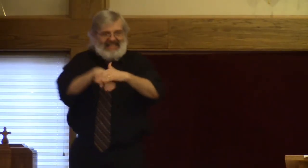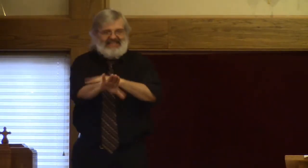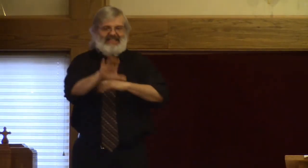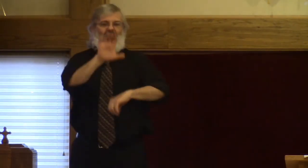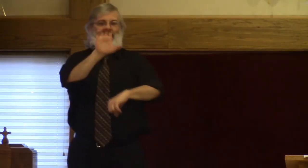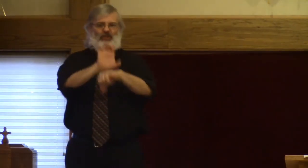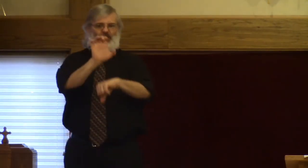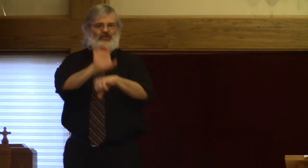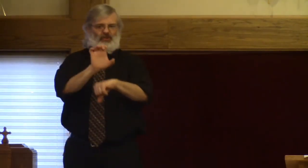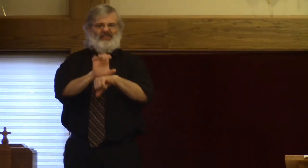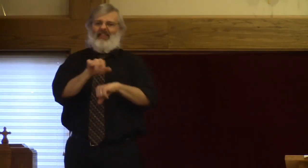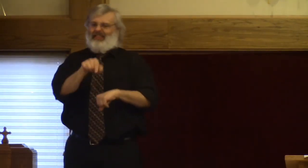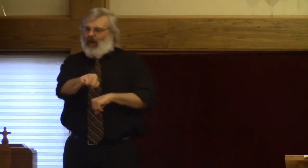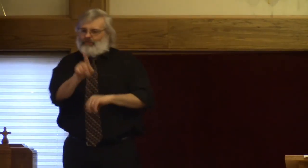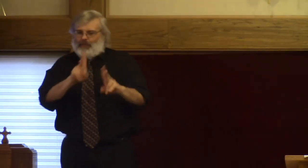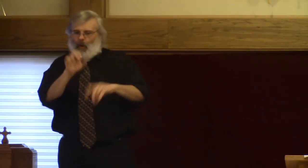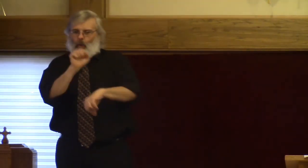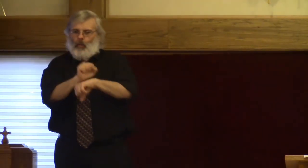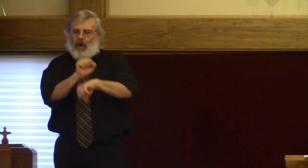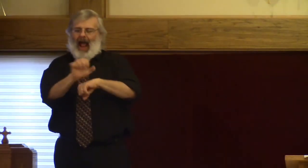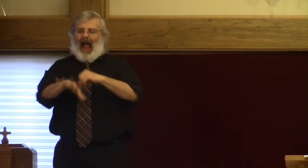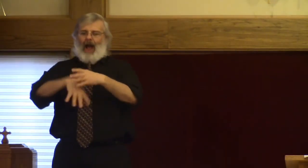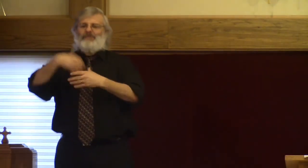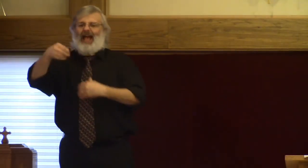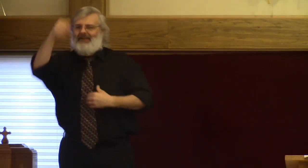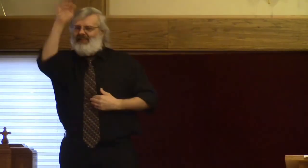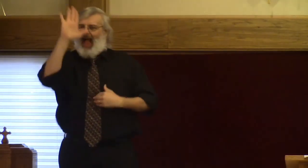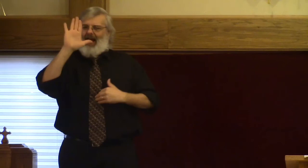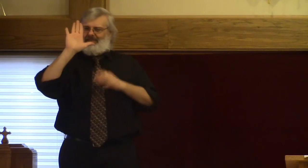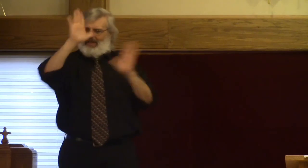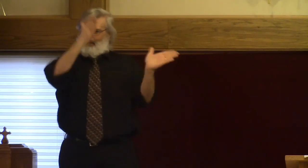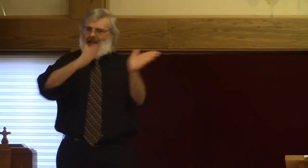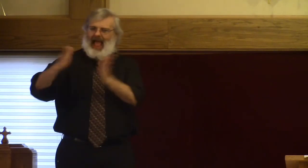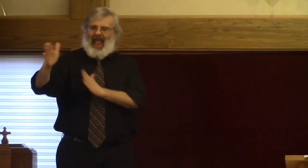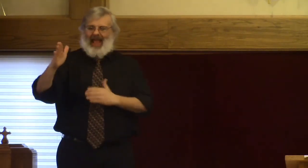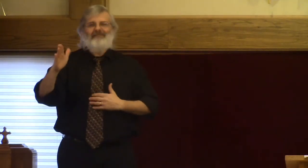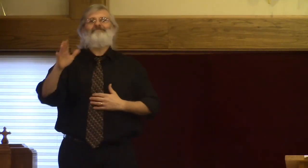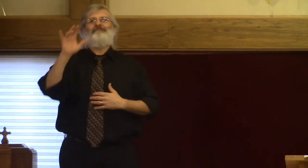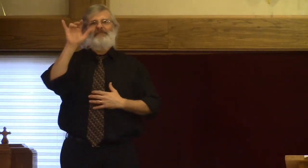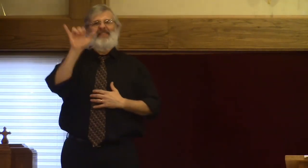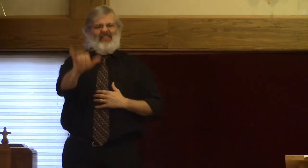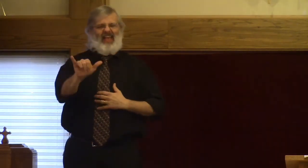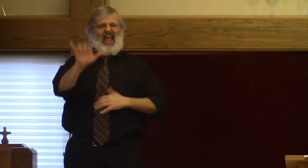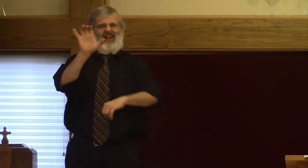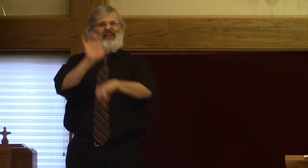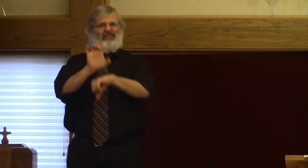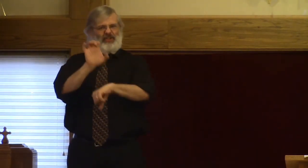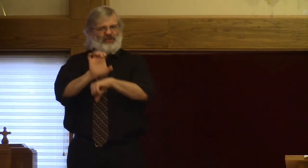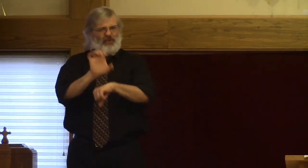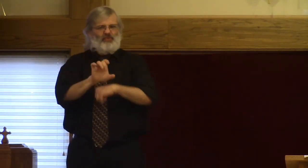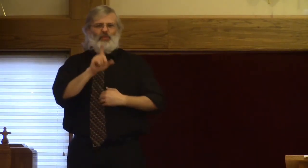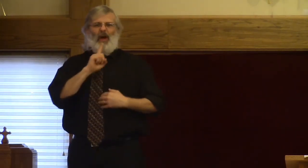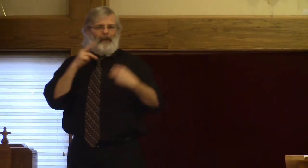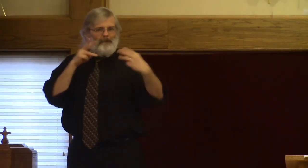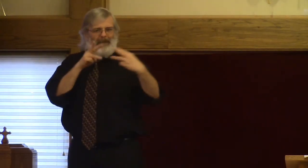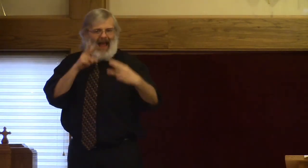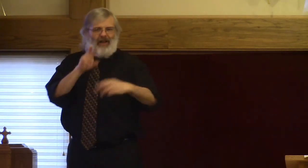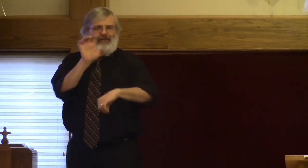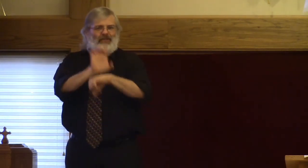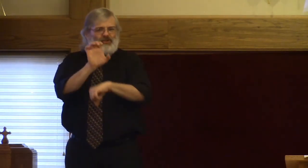of God's will in the life of the church. Most people don't come to the church ready to do battle. They come to church ready to do prayer. There's never